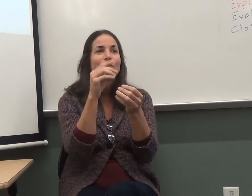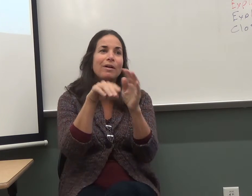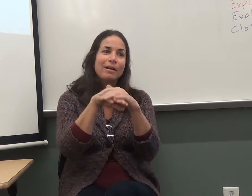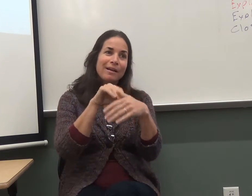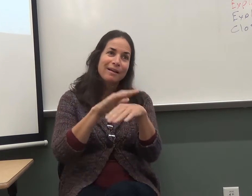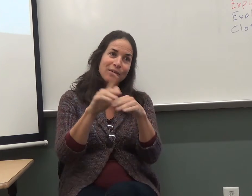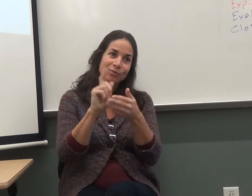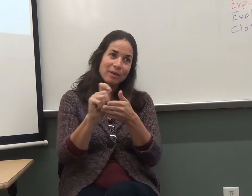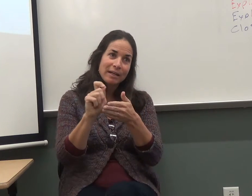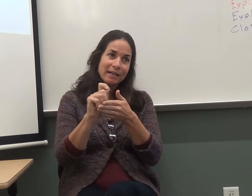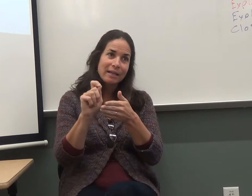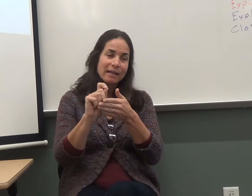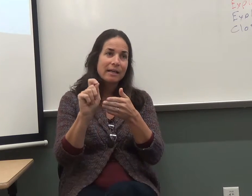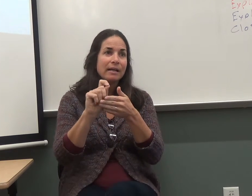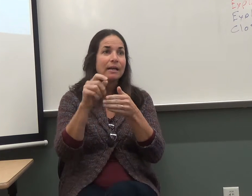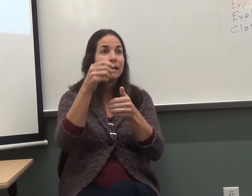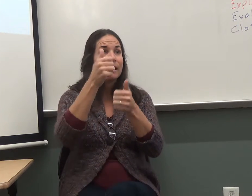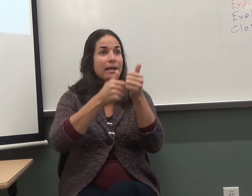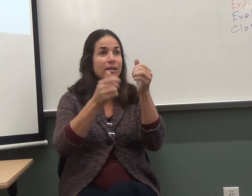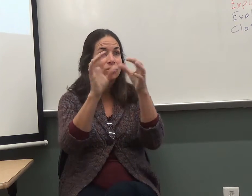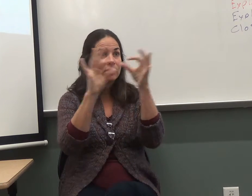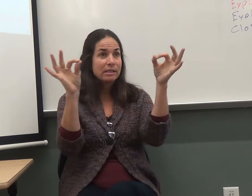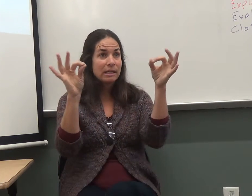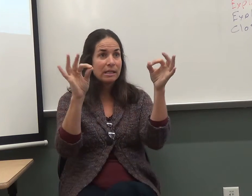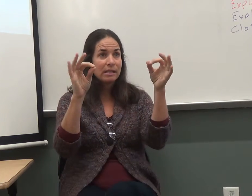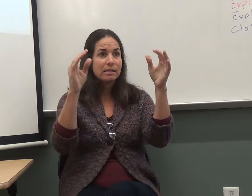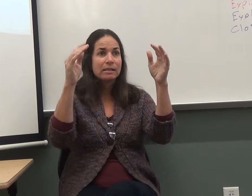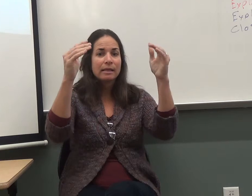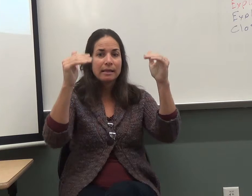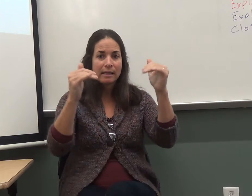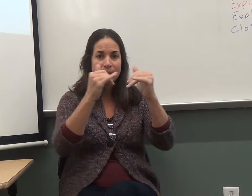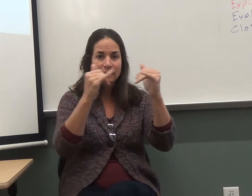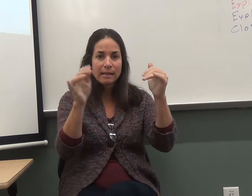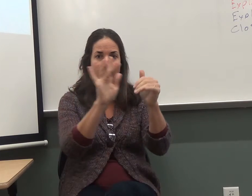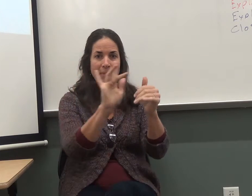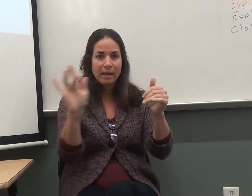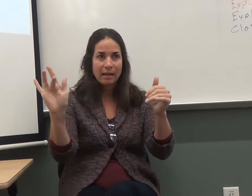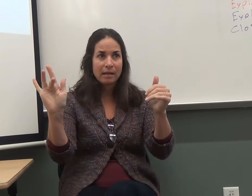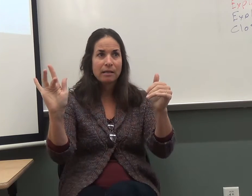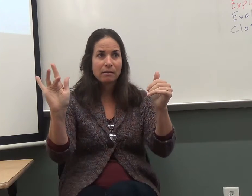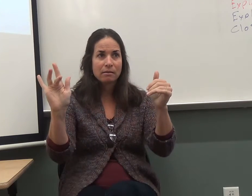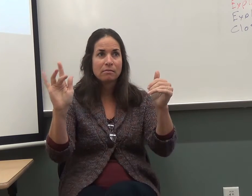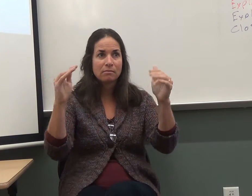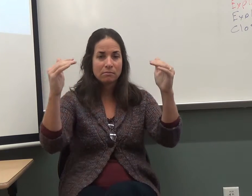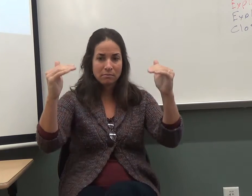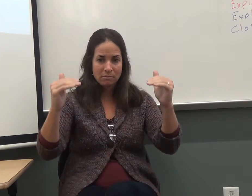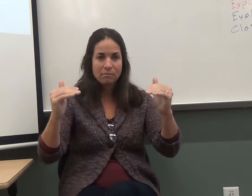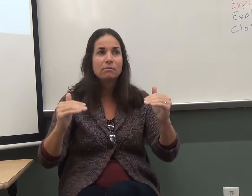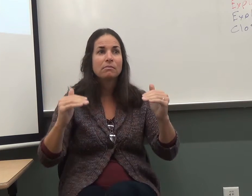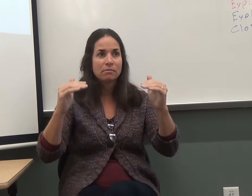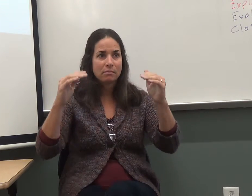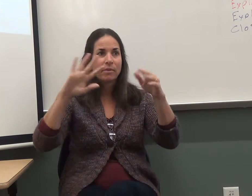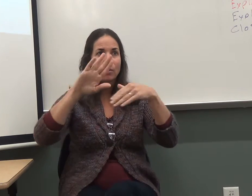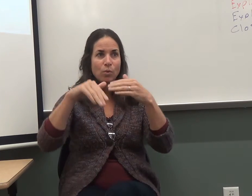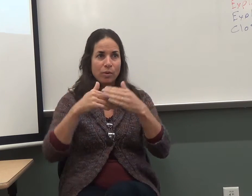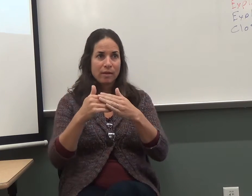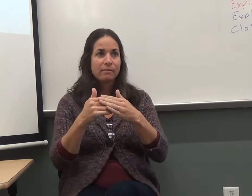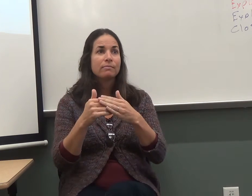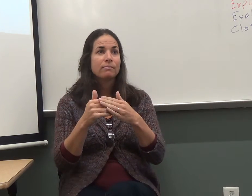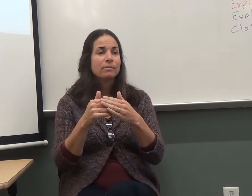sentence, okay? If you want to use the homework assignment to start you off, you may do so. Because that'll help you.